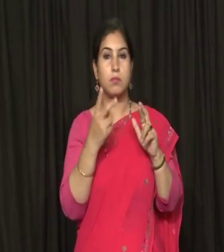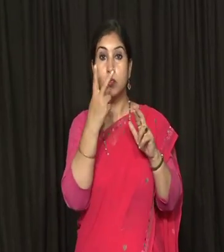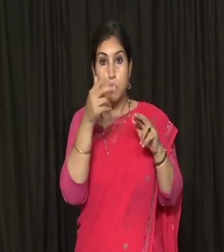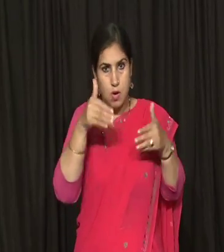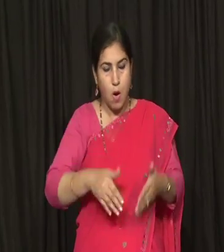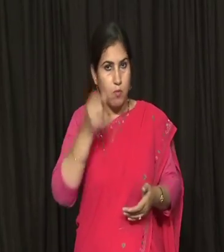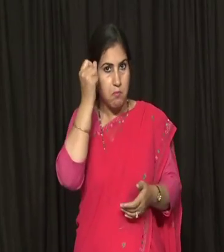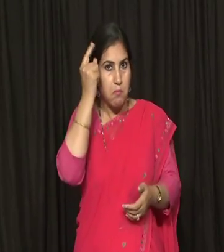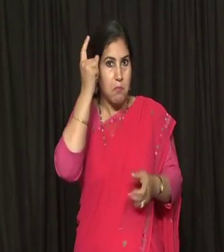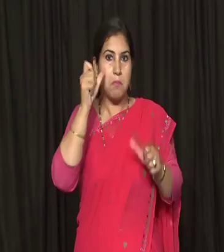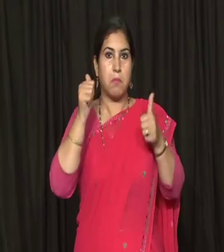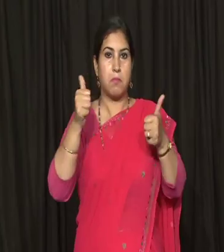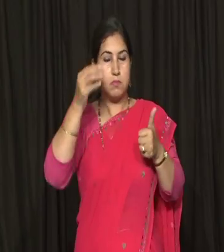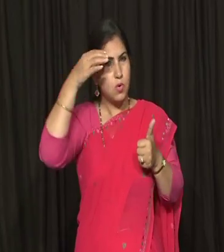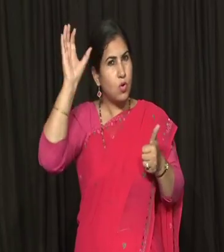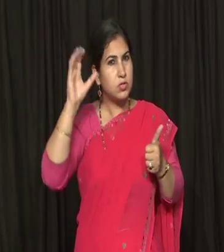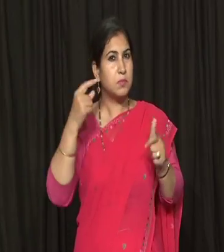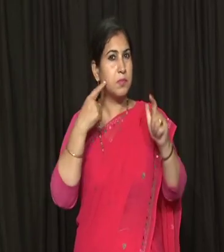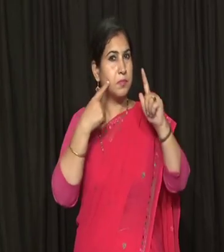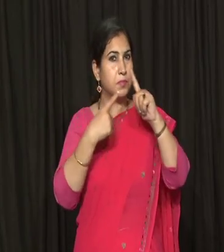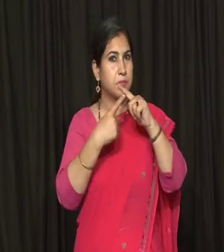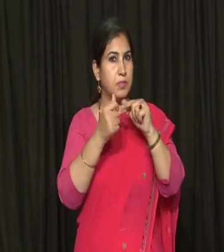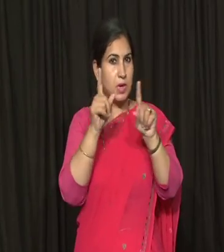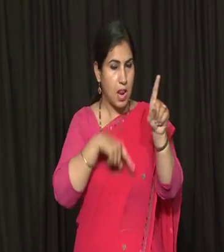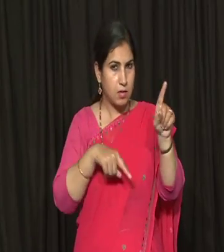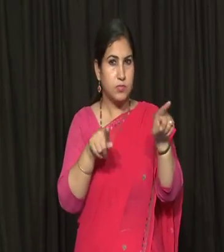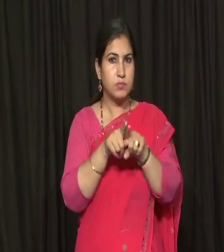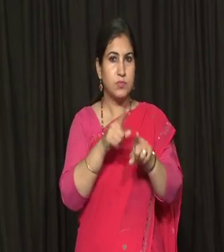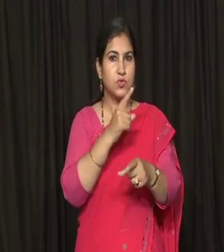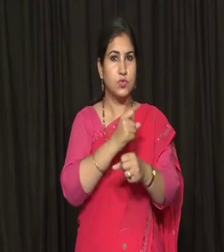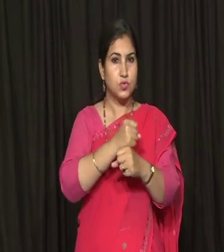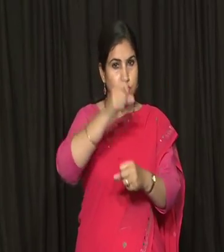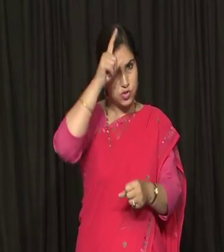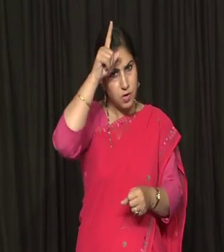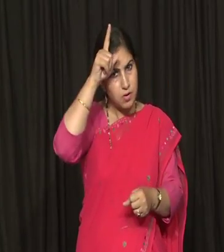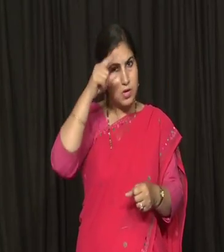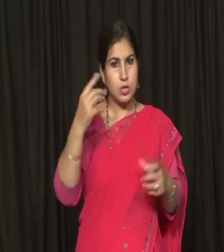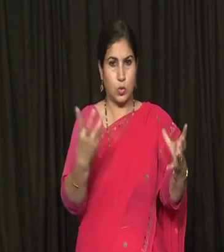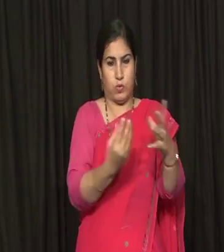you now understand the concept of Italian and German unification.